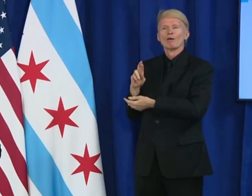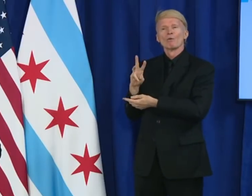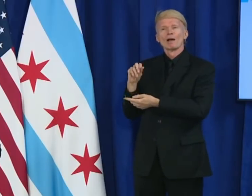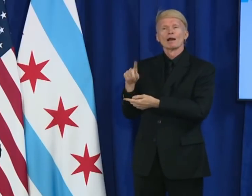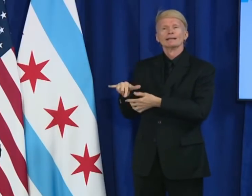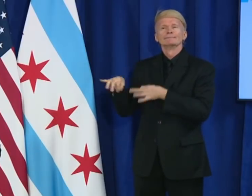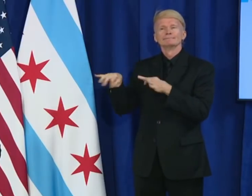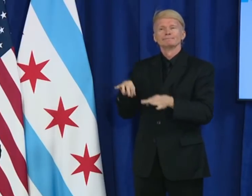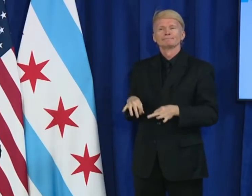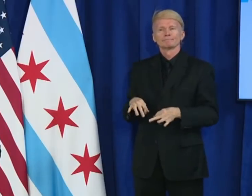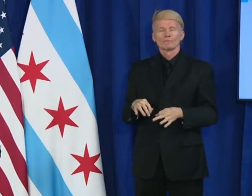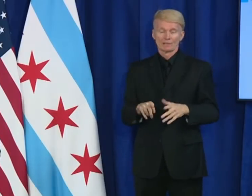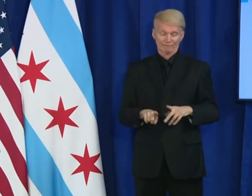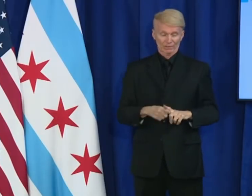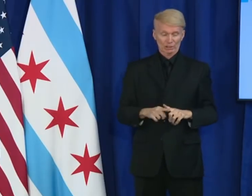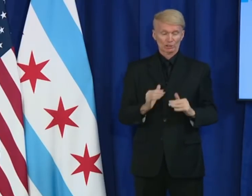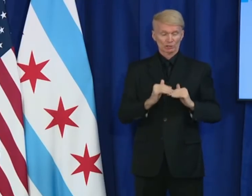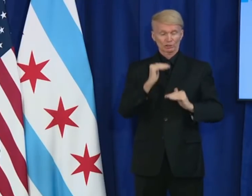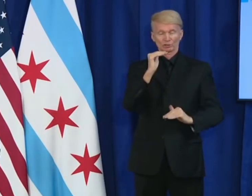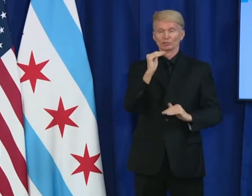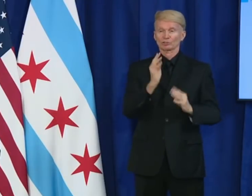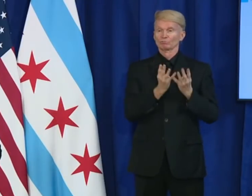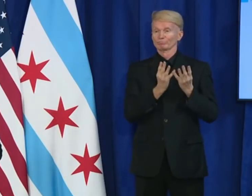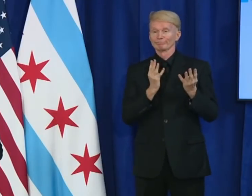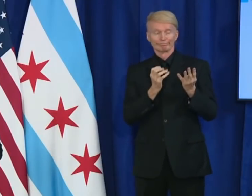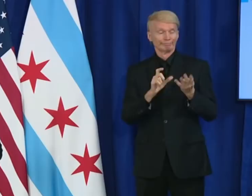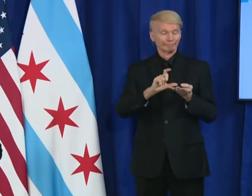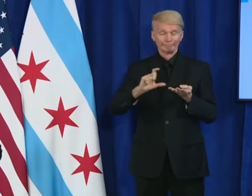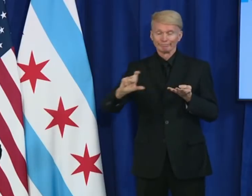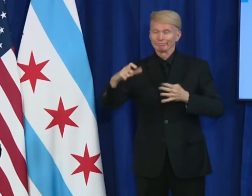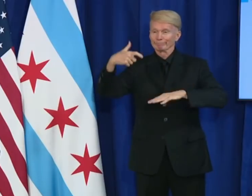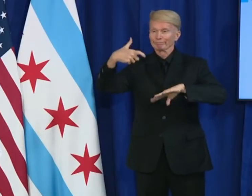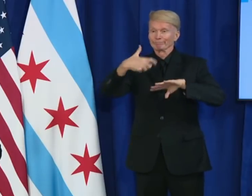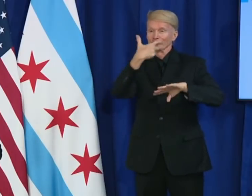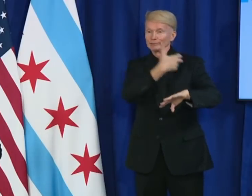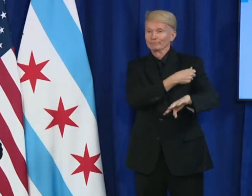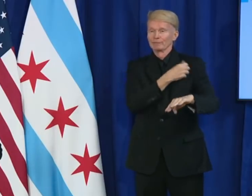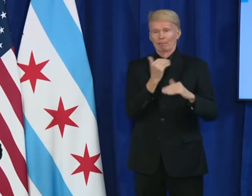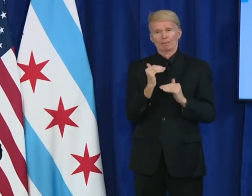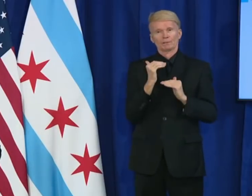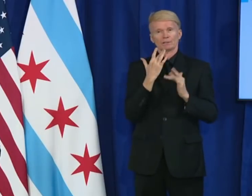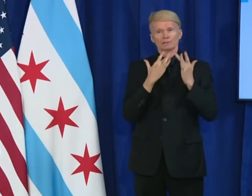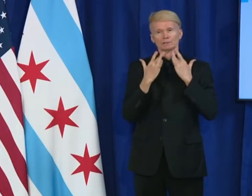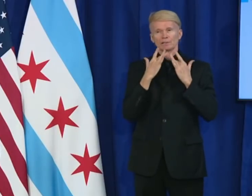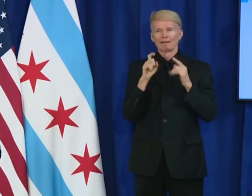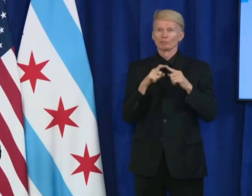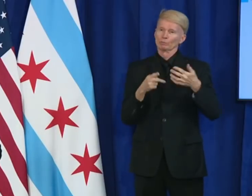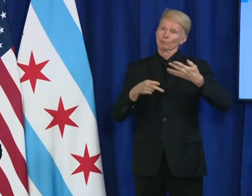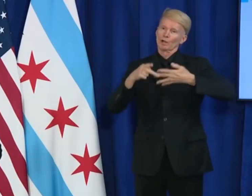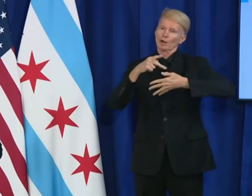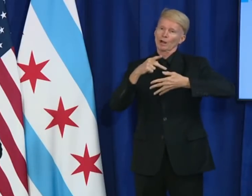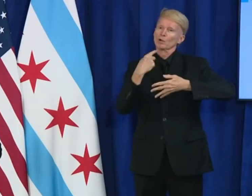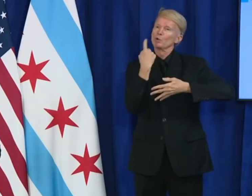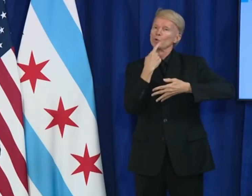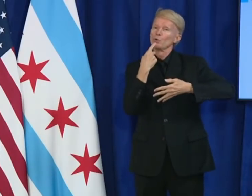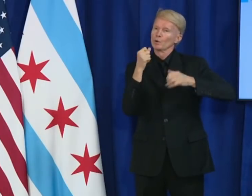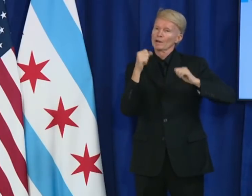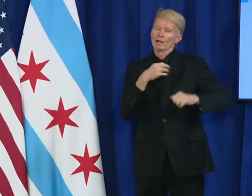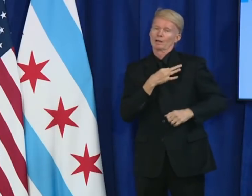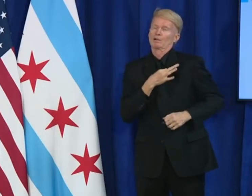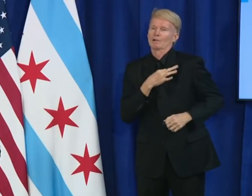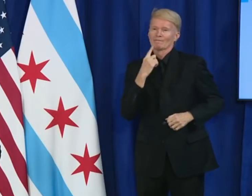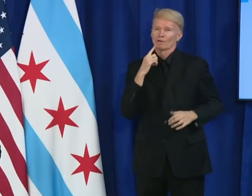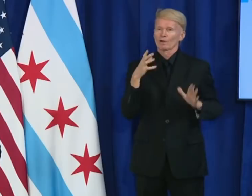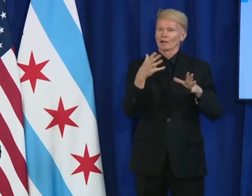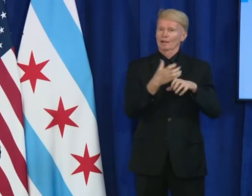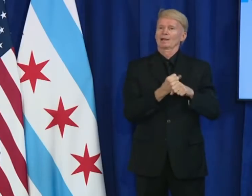initial supplies of the vaccine will be limited, and thus we have to prioritize who will receive the vaccine first. Now,